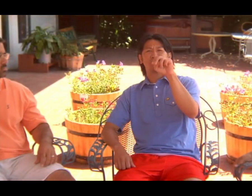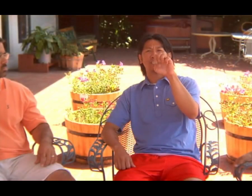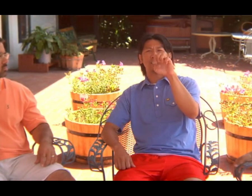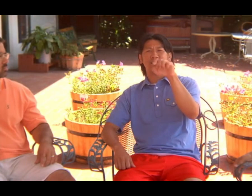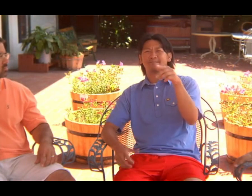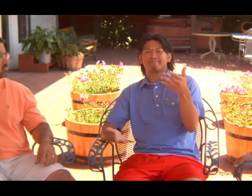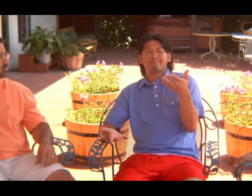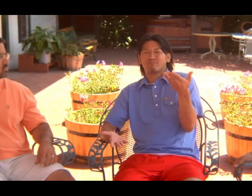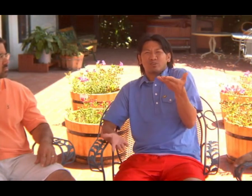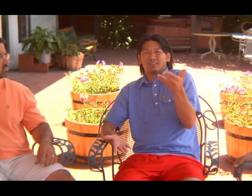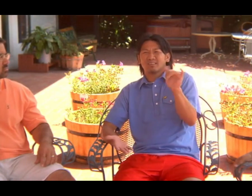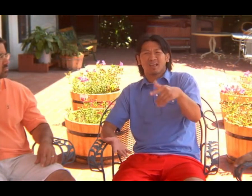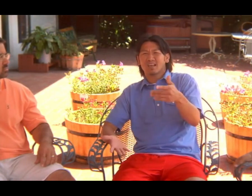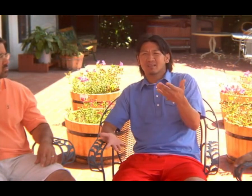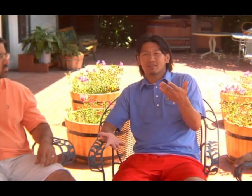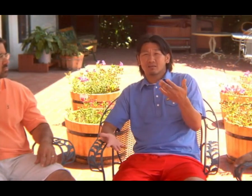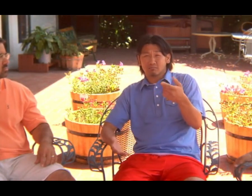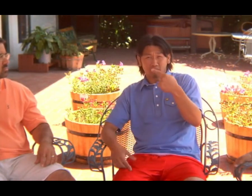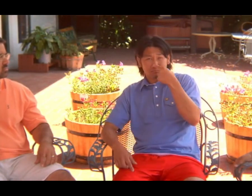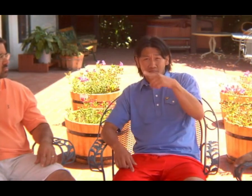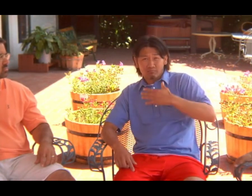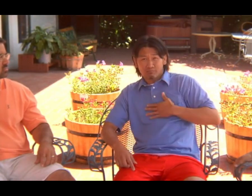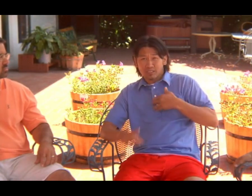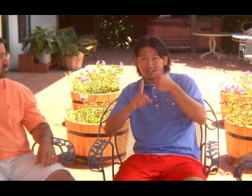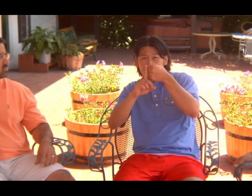Genes? What are genes? Can you explain that term, please?